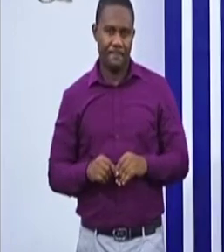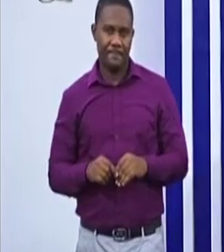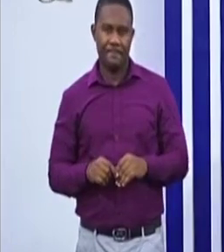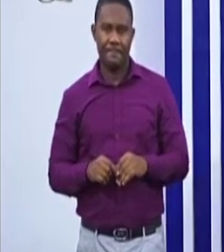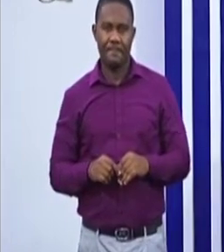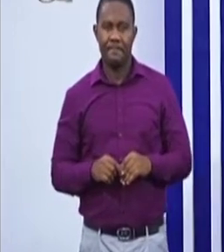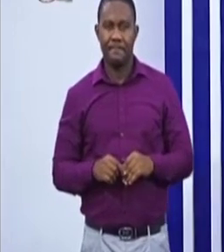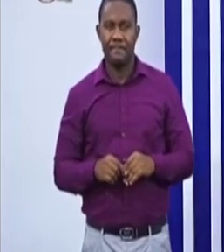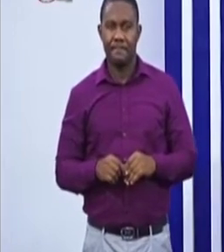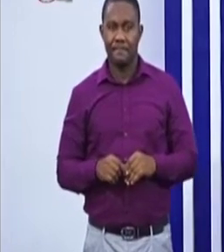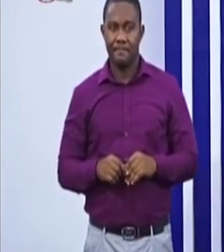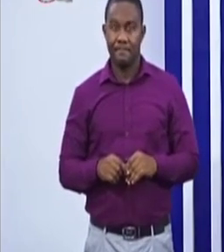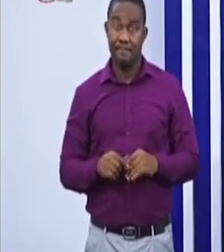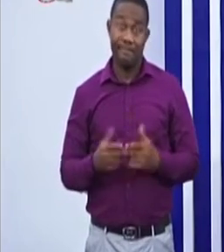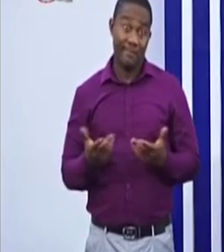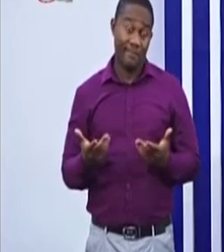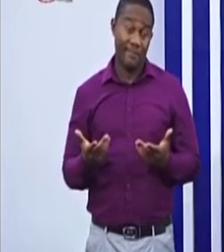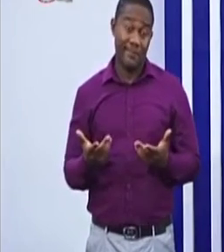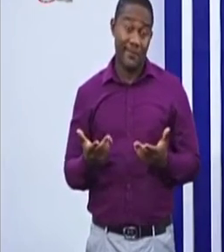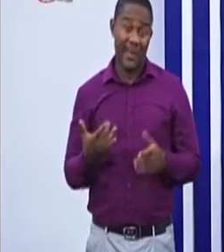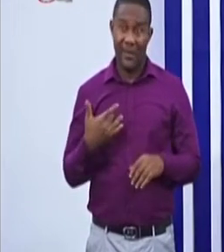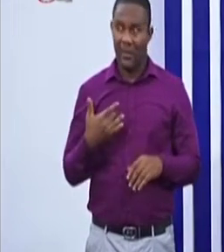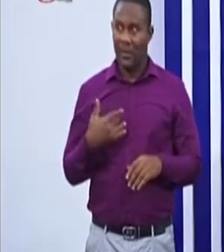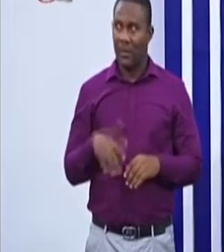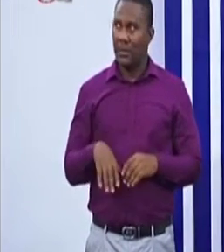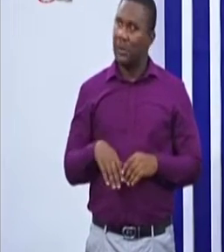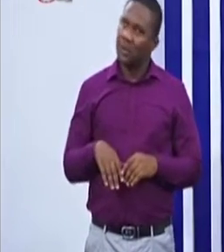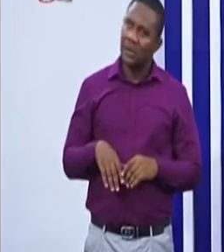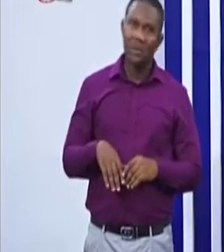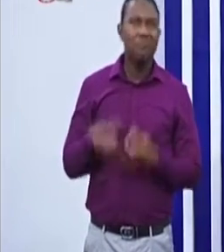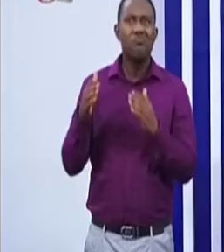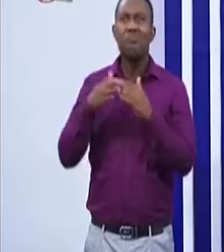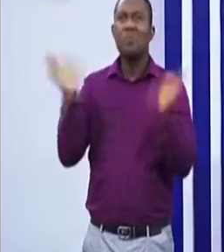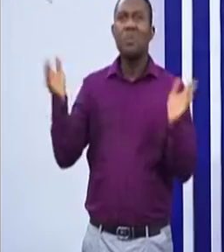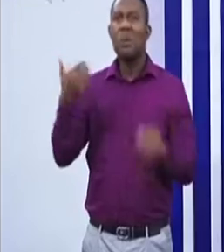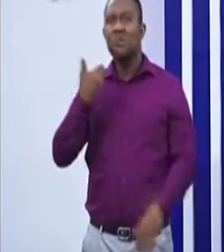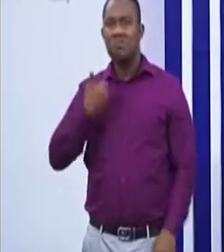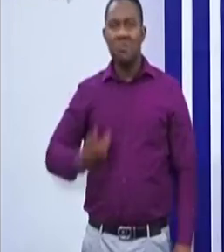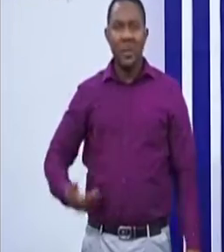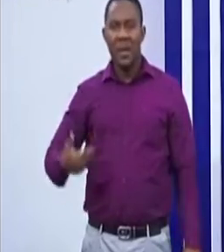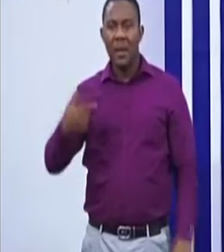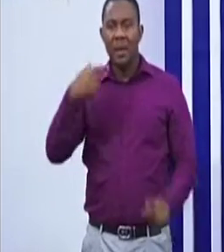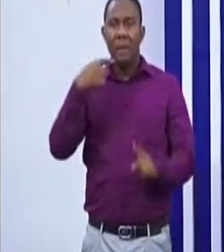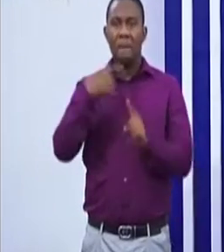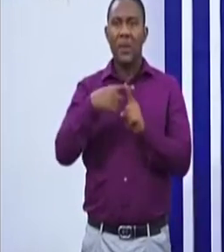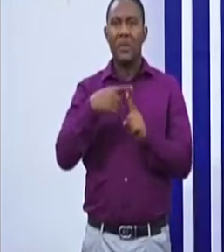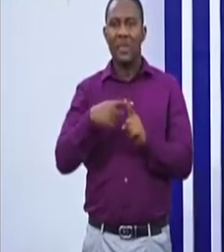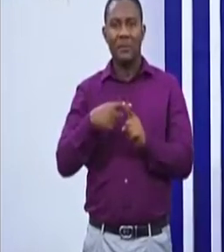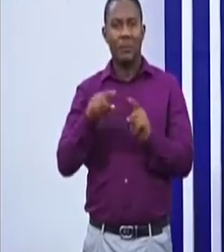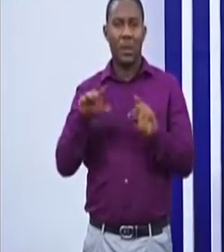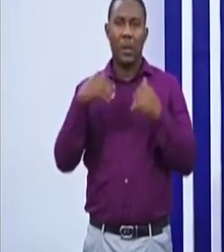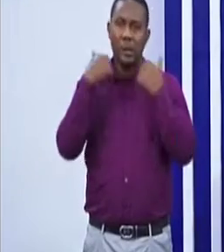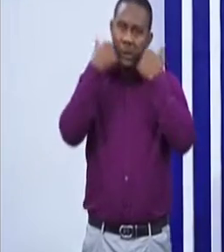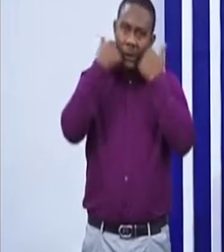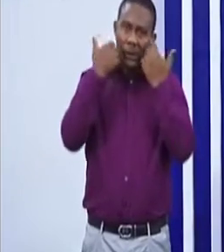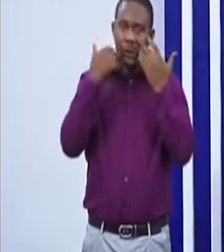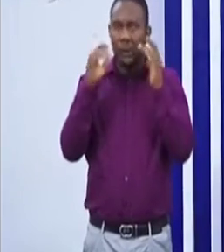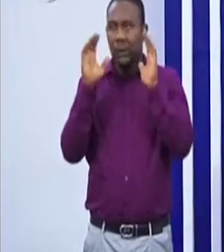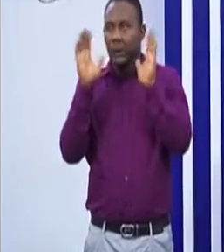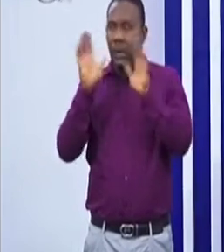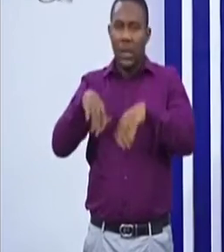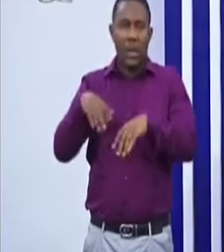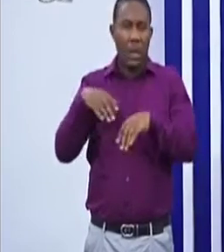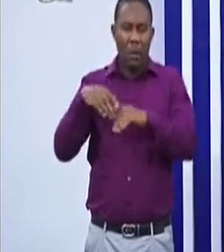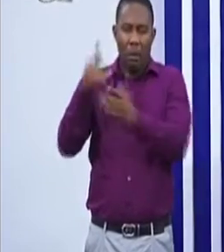ama wo nti ɛno nyɛ obi na ɛba abɛhu na watenetene ne nsa bi ato so ɛpopo n'ani akyerɛ